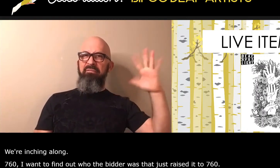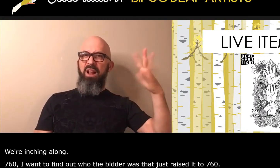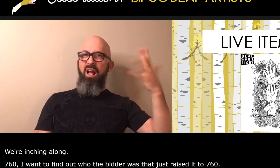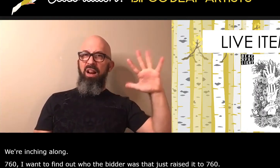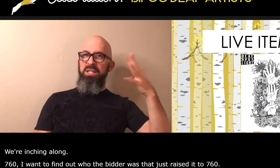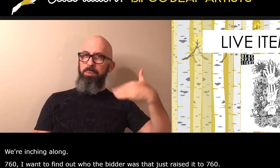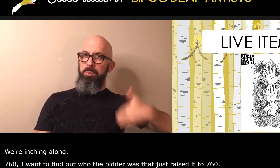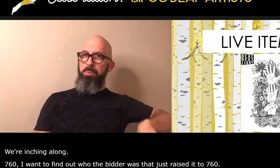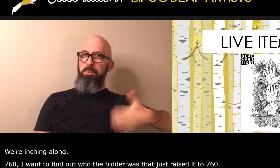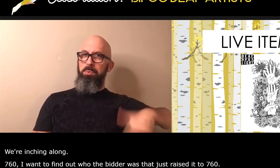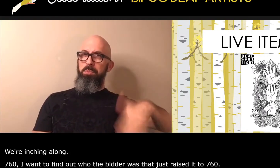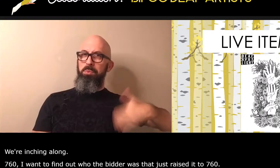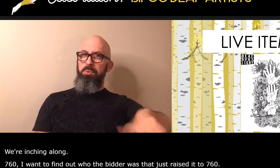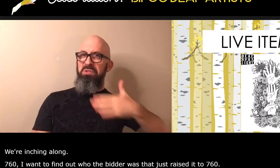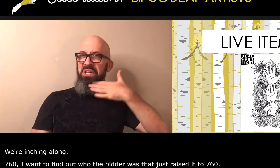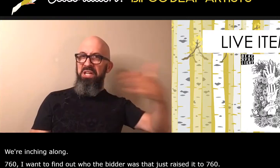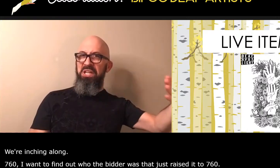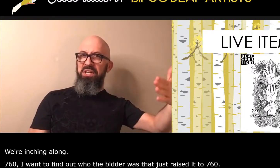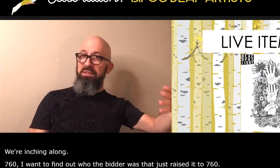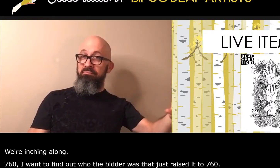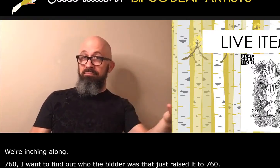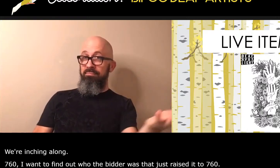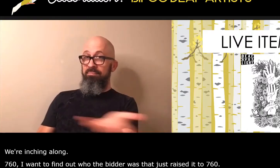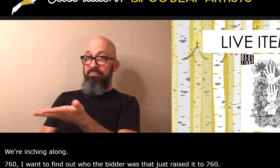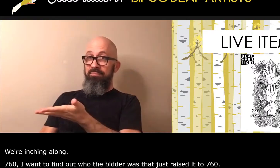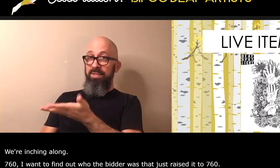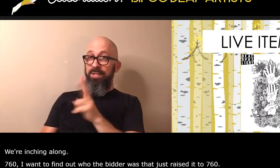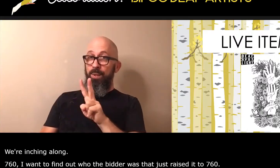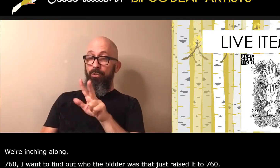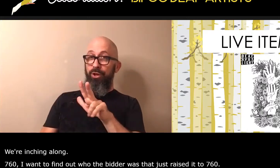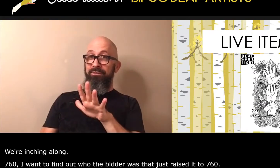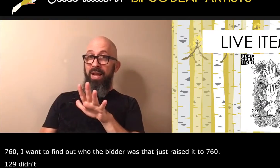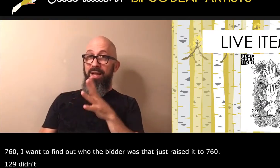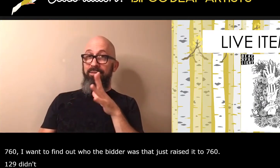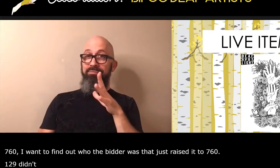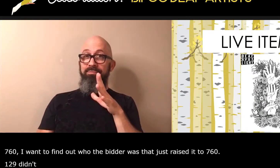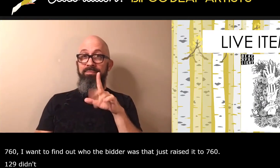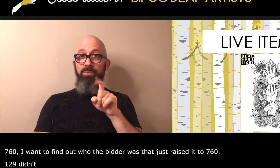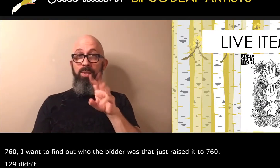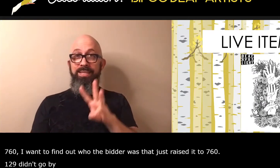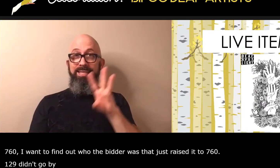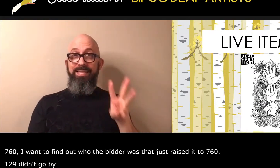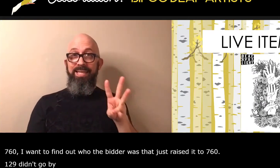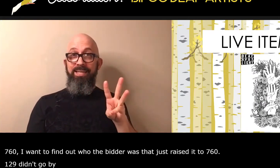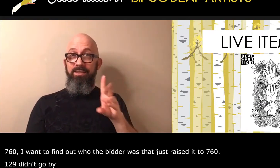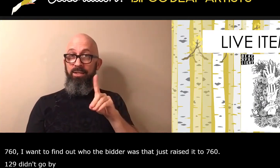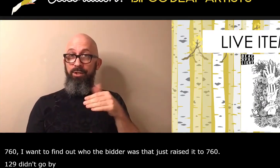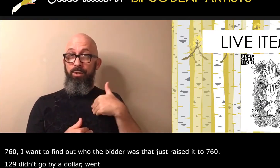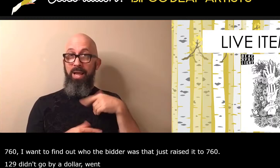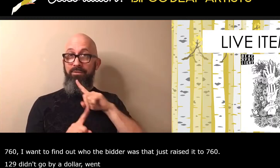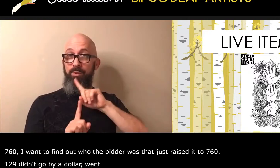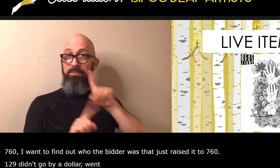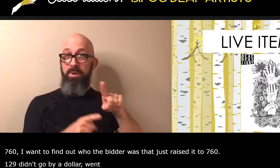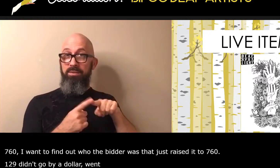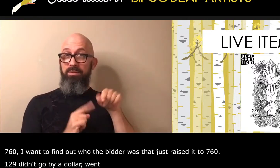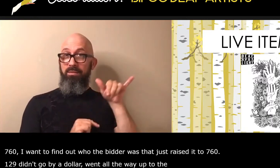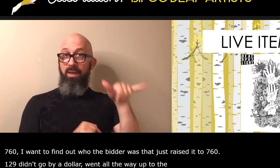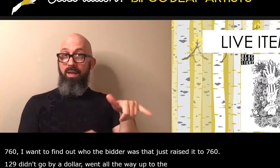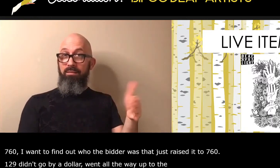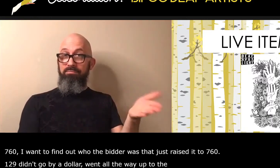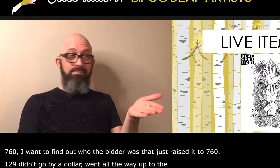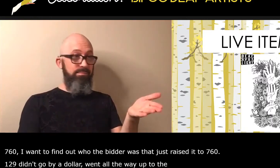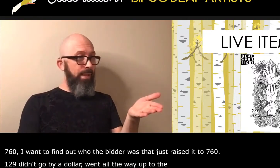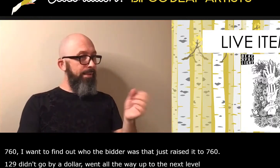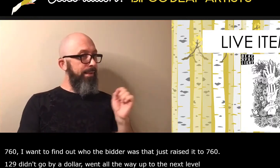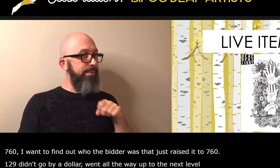129 didn't go by $1, went all the way up to the next level. So 235, 166. Do